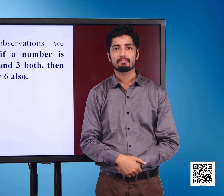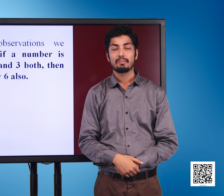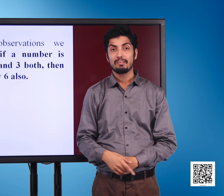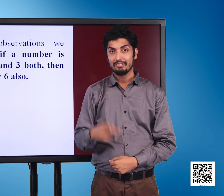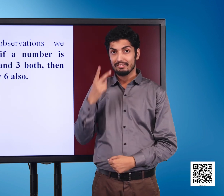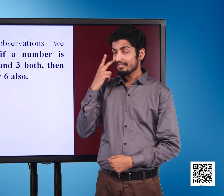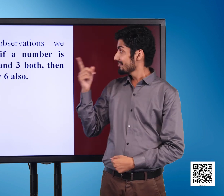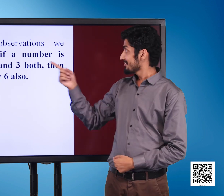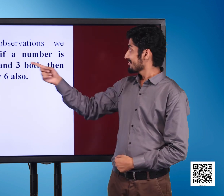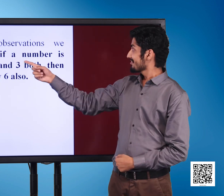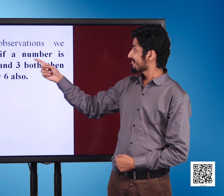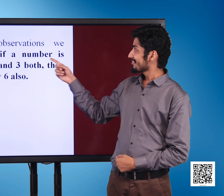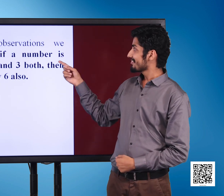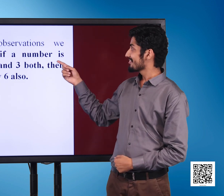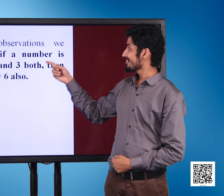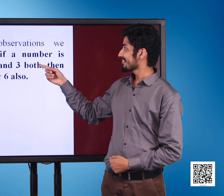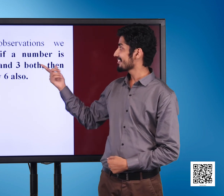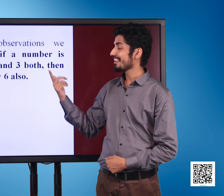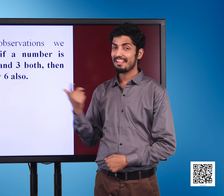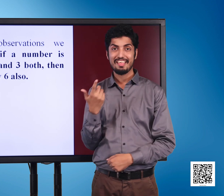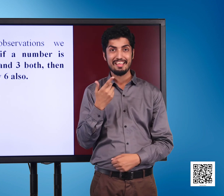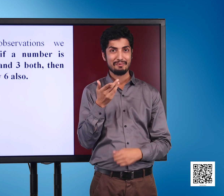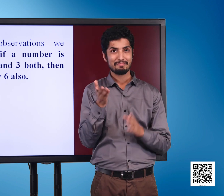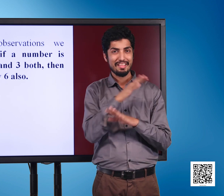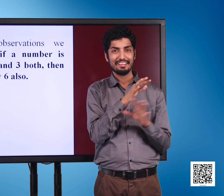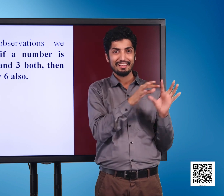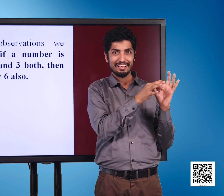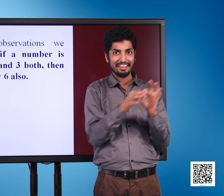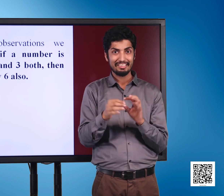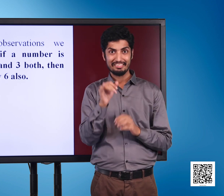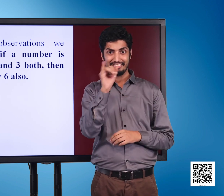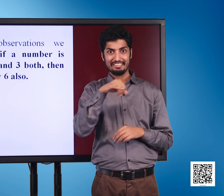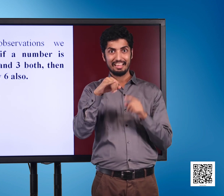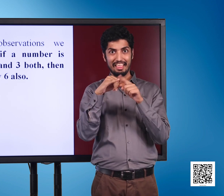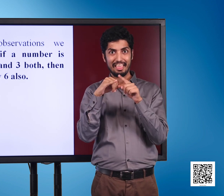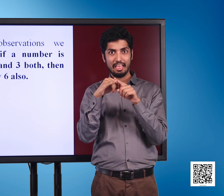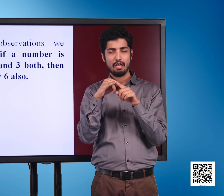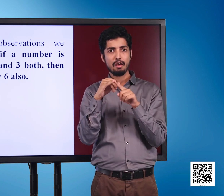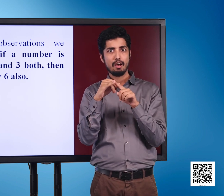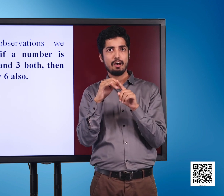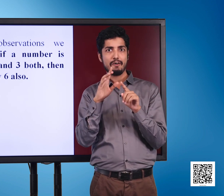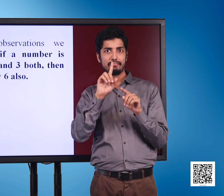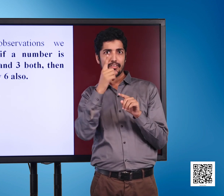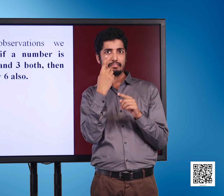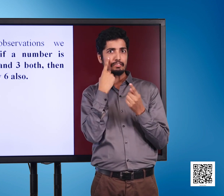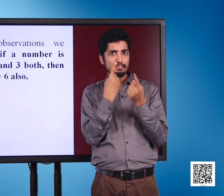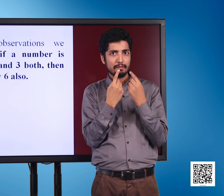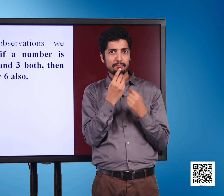From these observations, we conclude that if a number is divisible by 2 and 3 both, then it is divisible